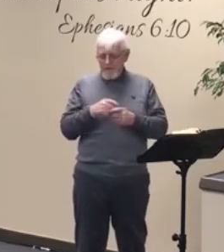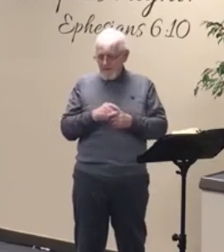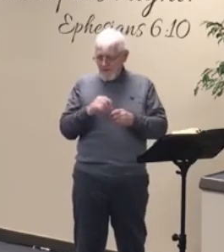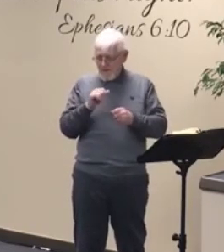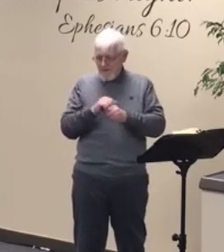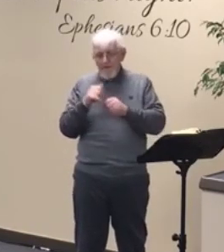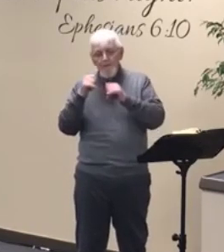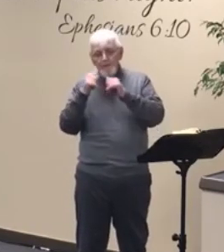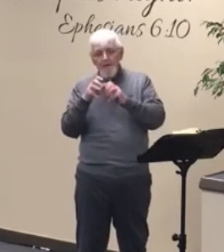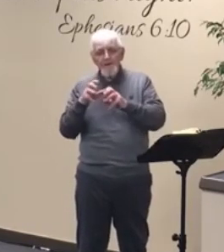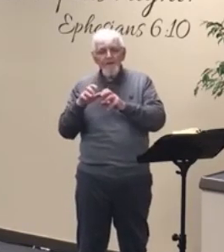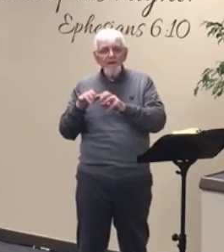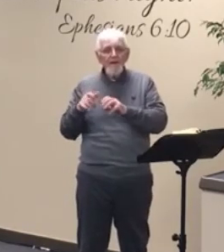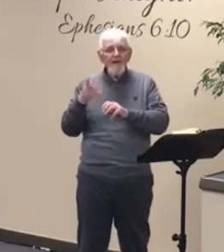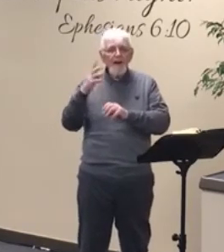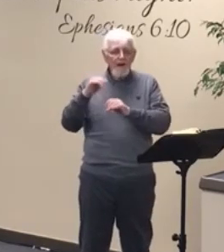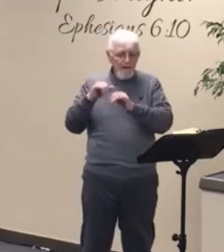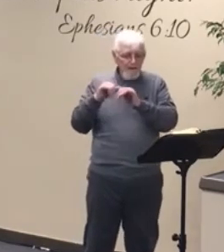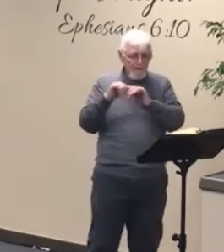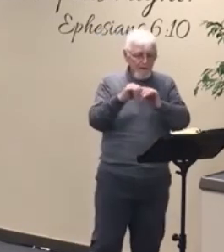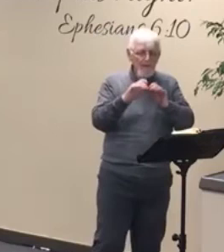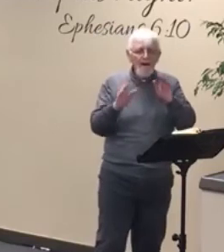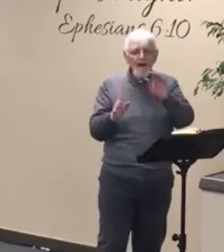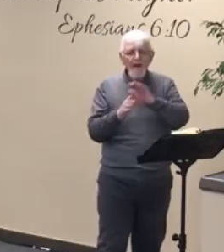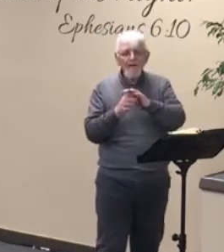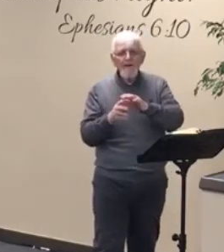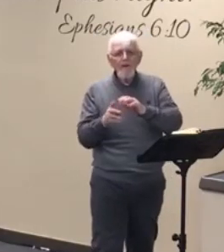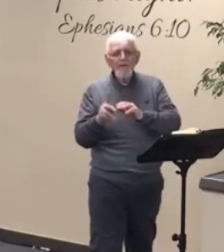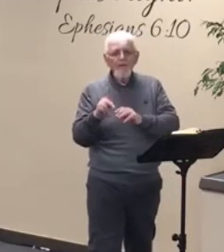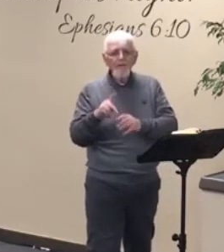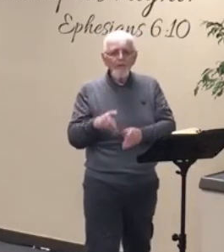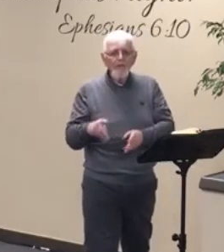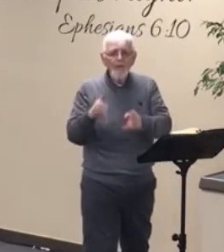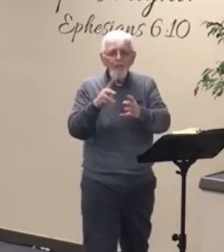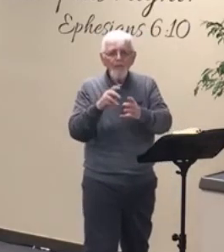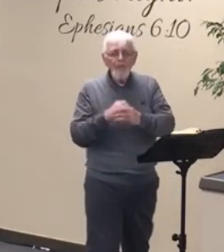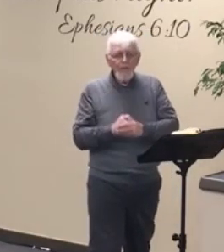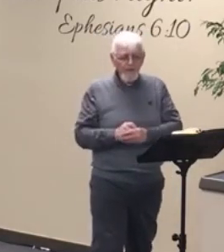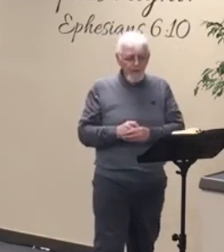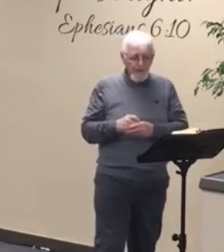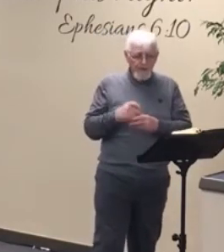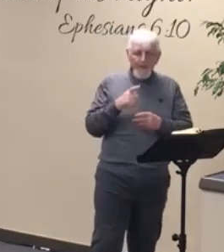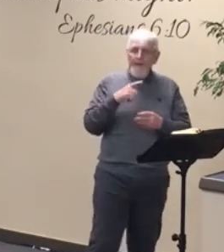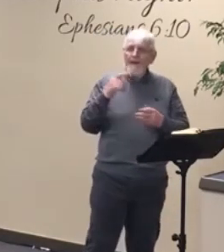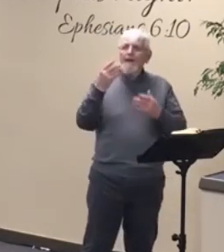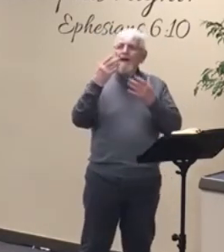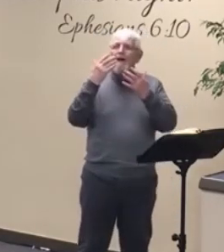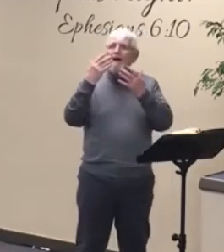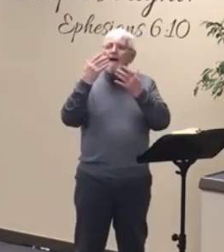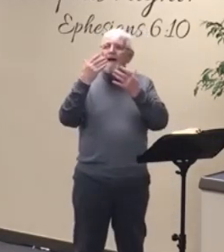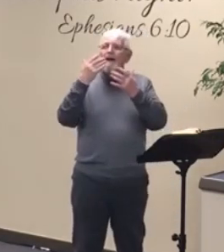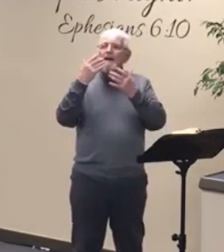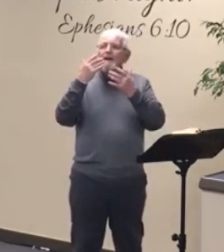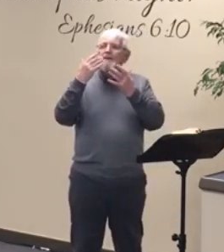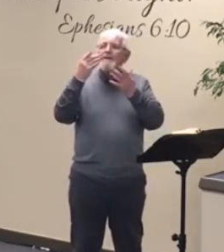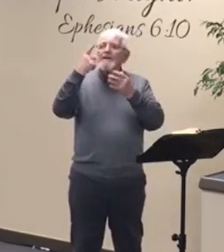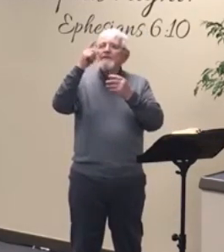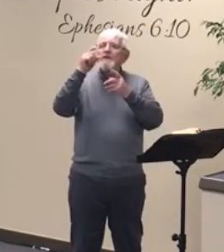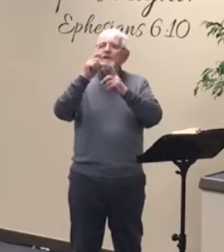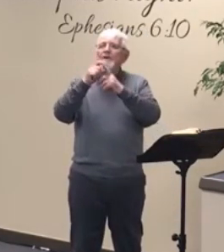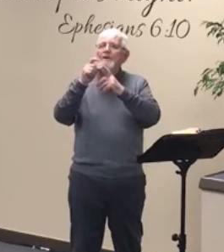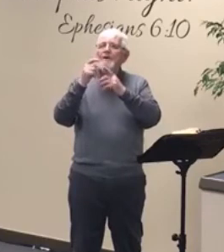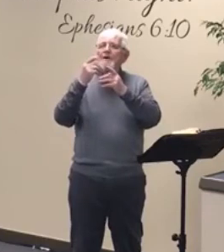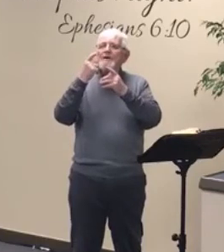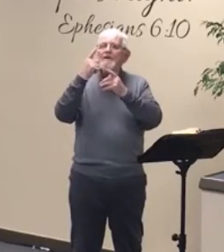blessings of God continue when the humbling process can take place the way God wants it to. Lord, I thank you for your words. Thank you for this book. Thank you for